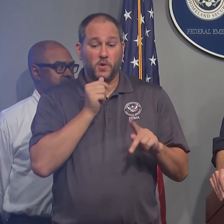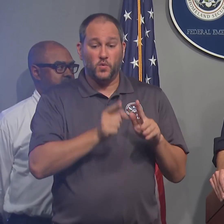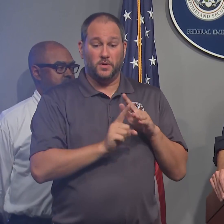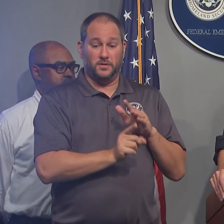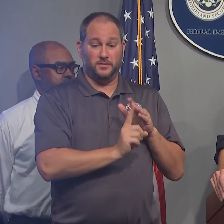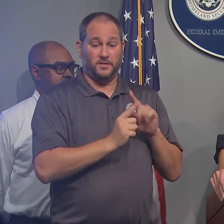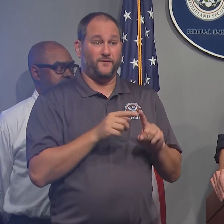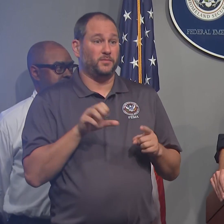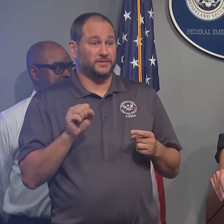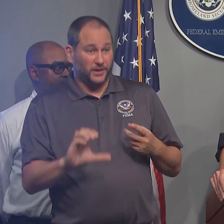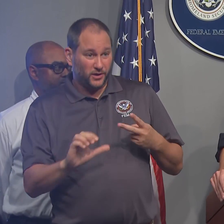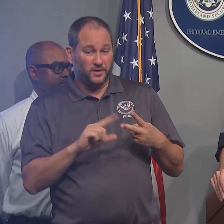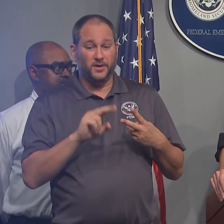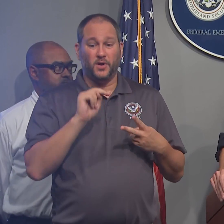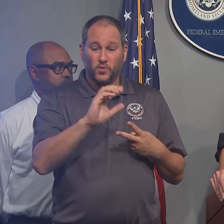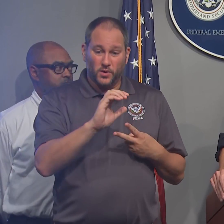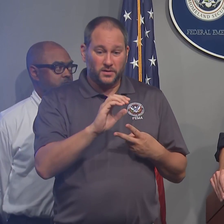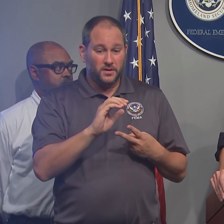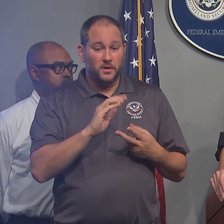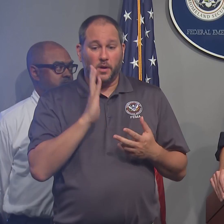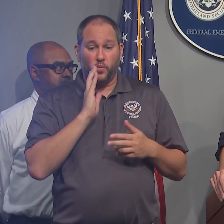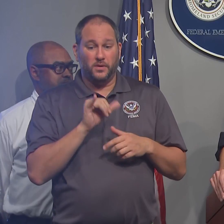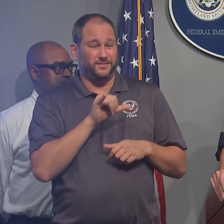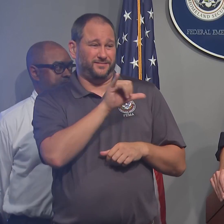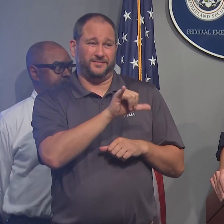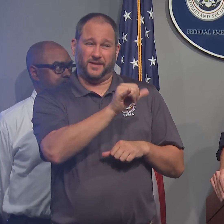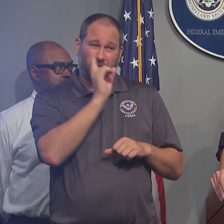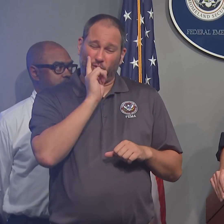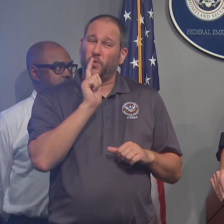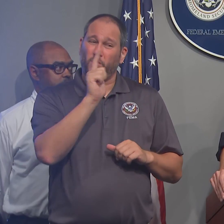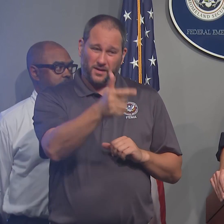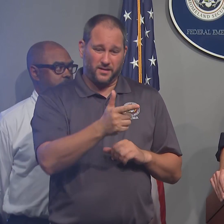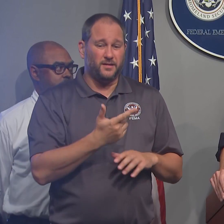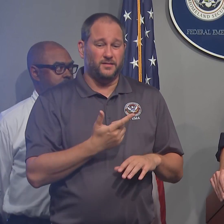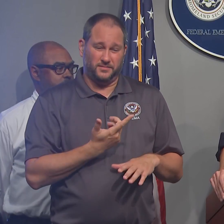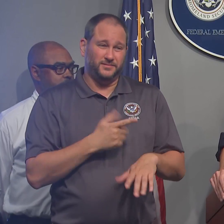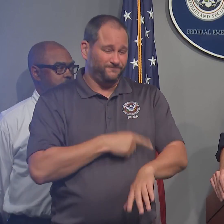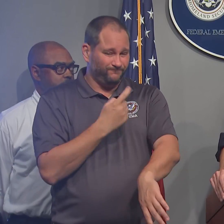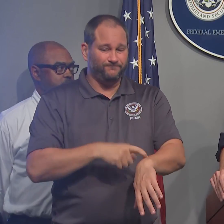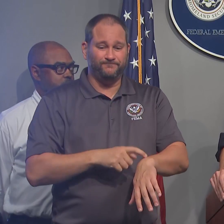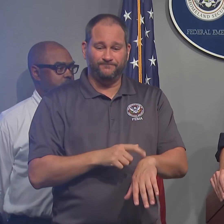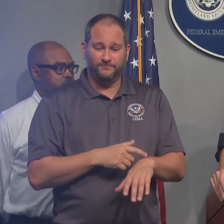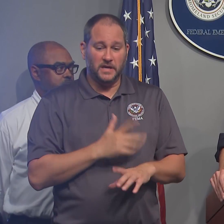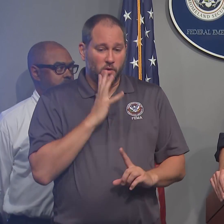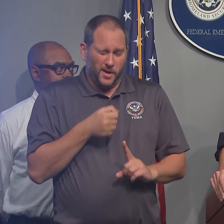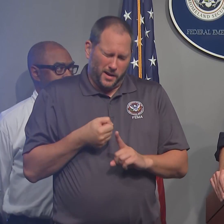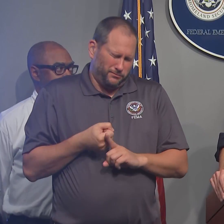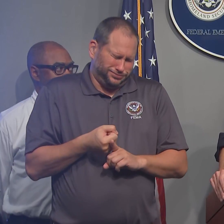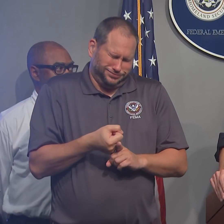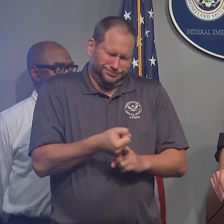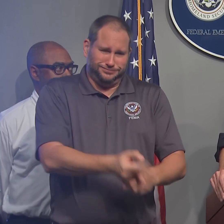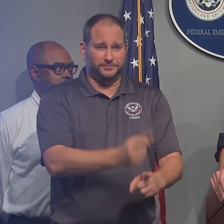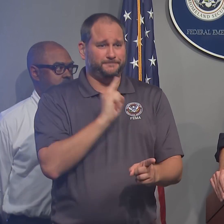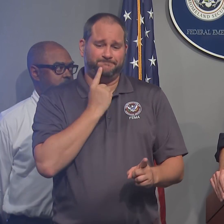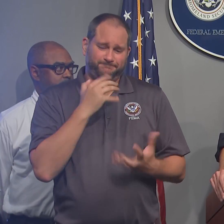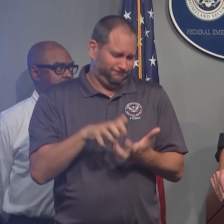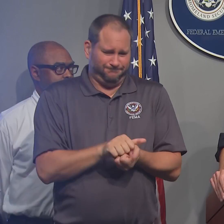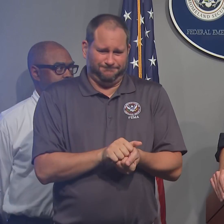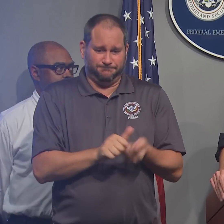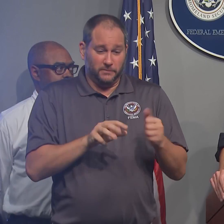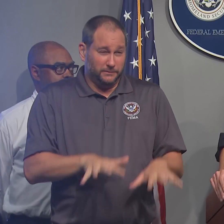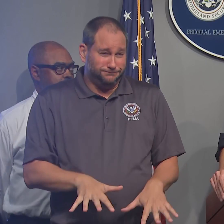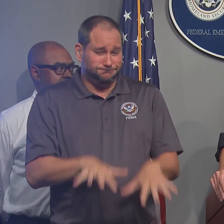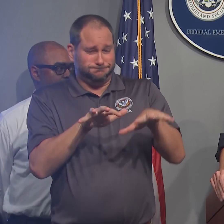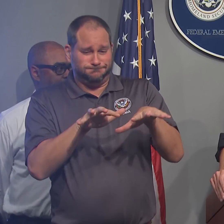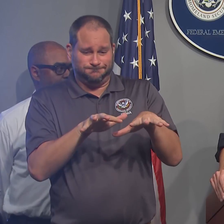coastlines are going to be displaced for a while, particularly where the areas receive the highest amounts of storm surge. So, we need